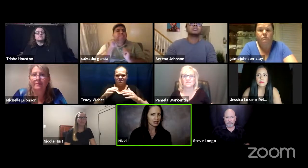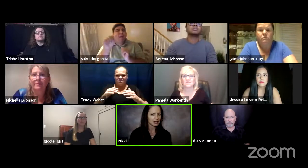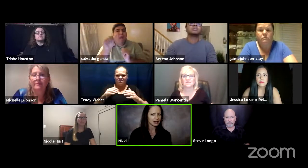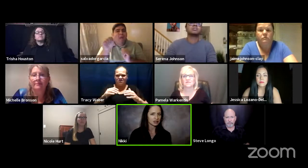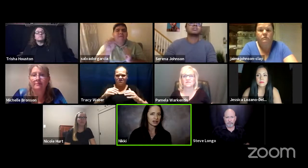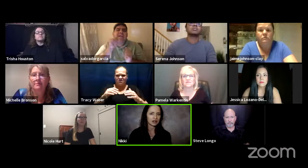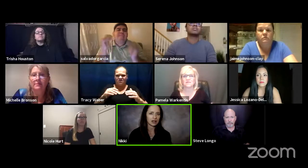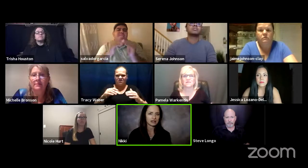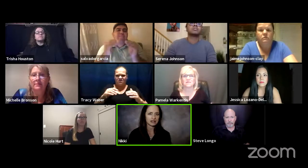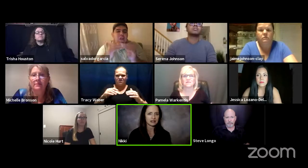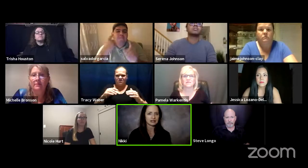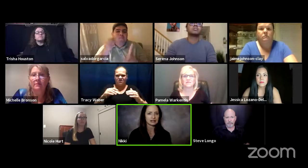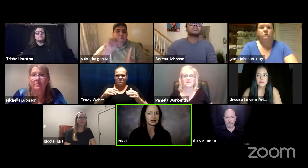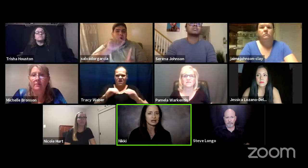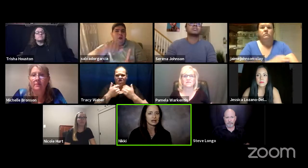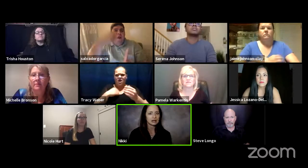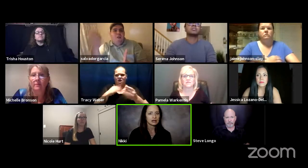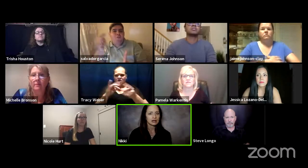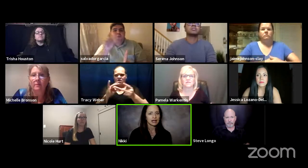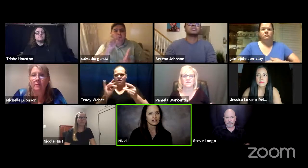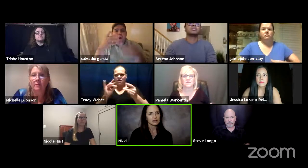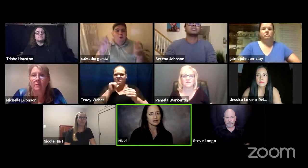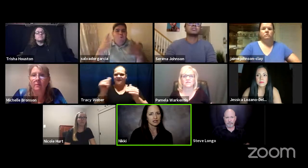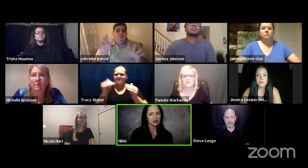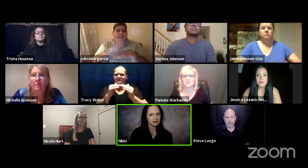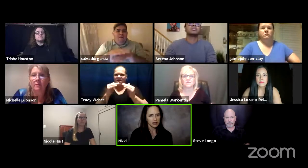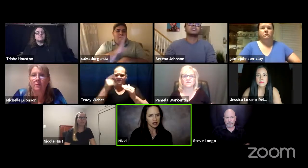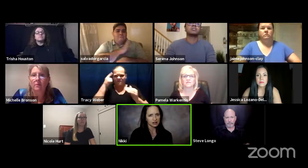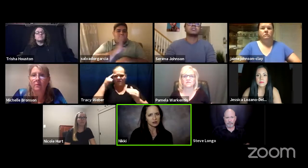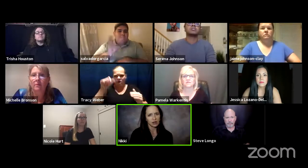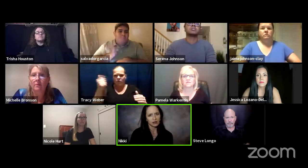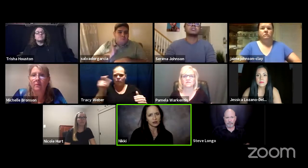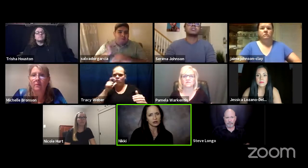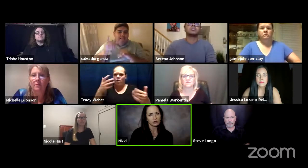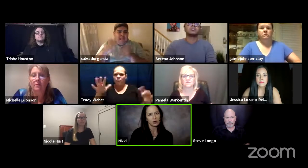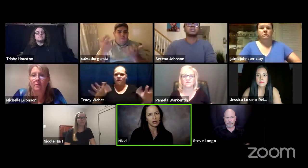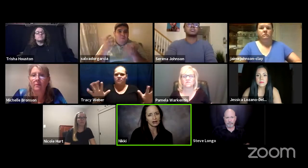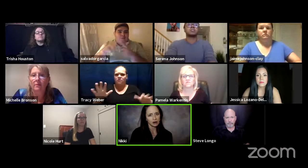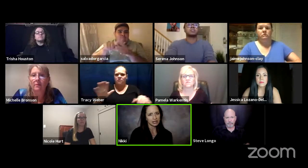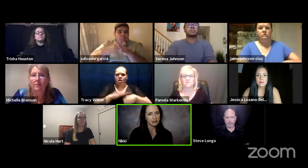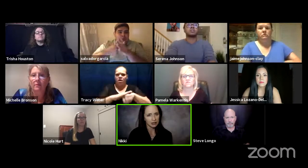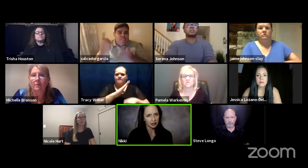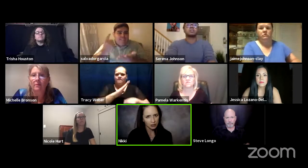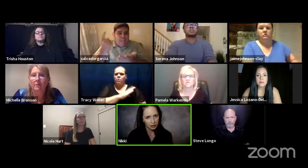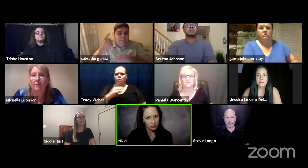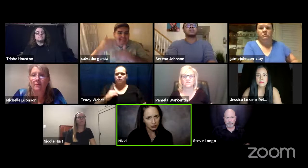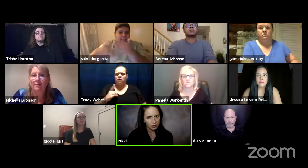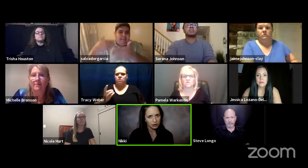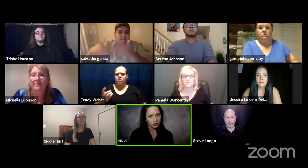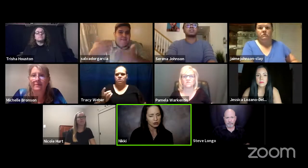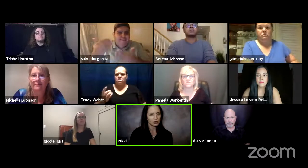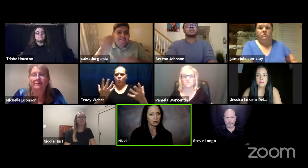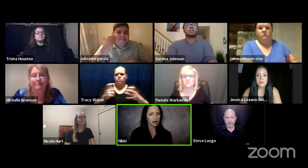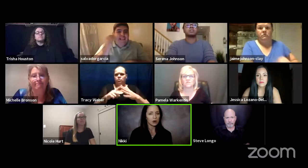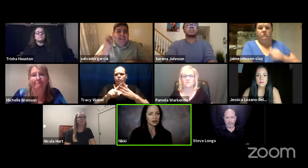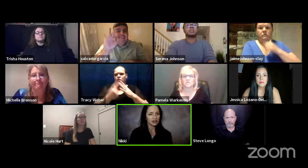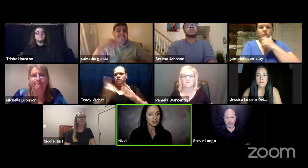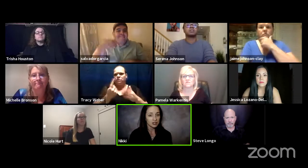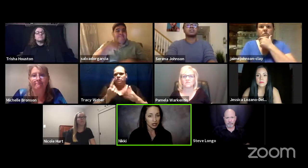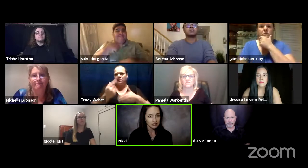I'm trying to figure out how to say this. That kind of feels unfair to others who have already been on the board, who might want to start